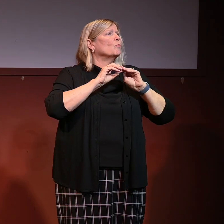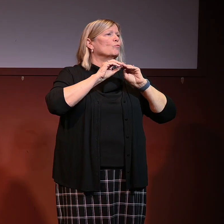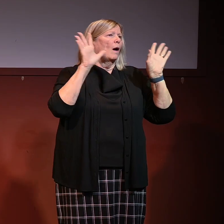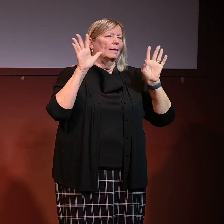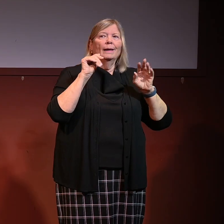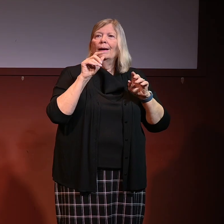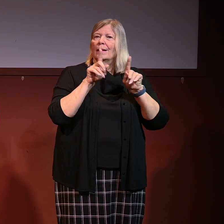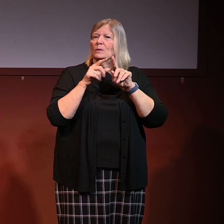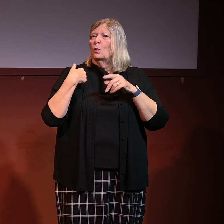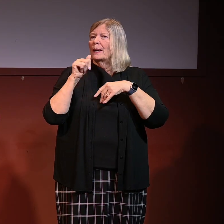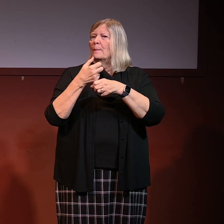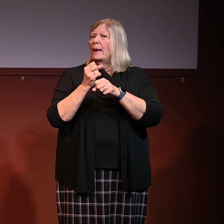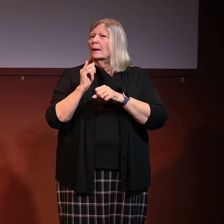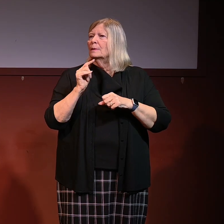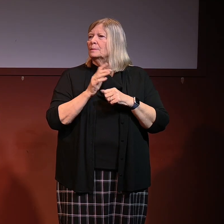we make it.